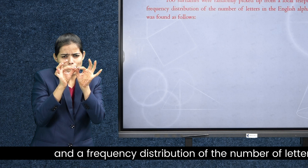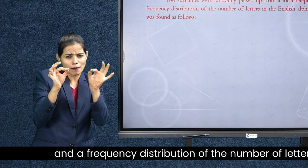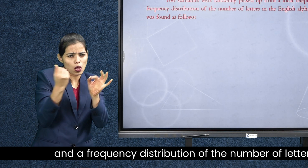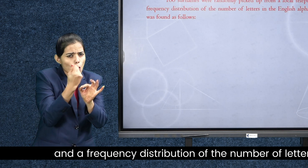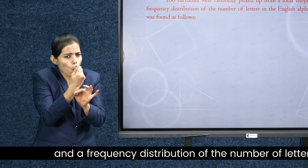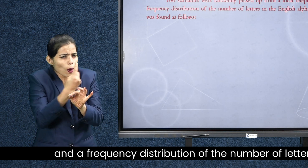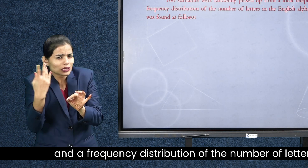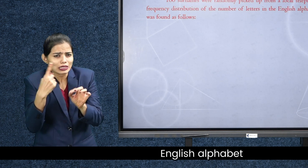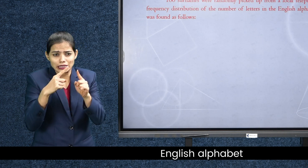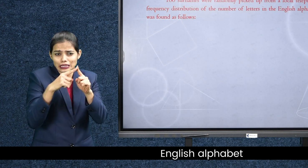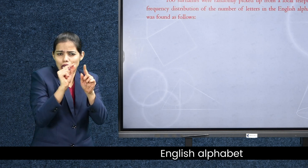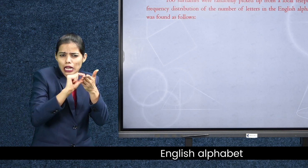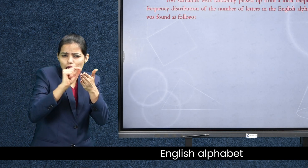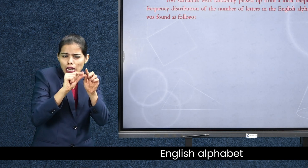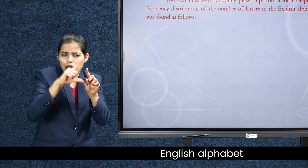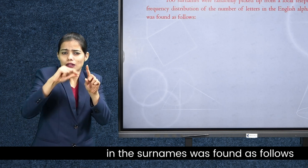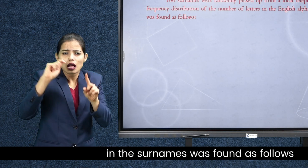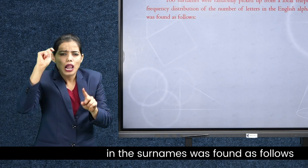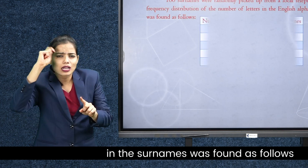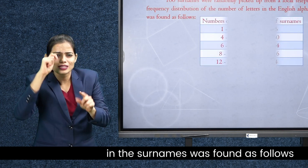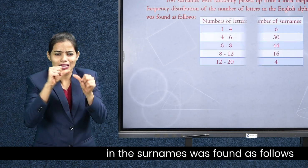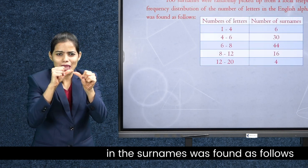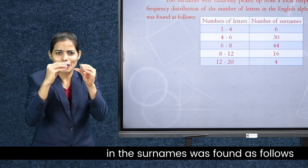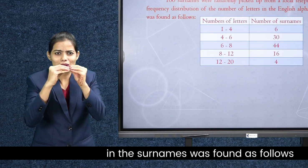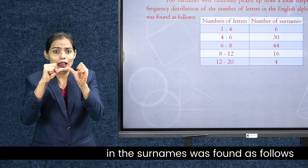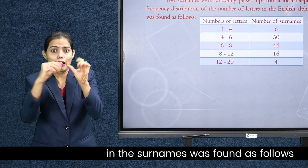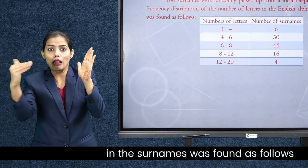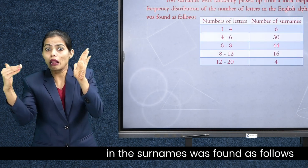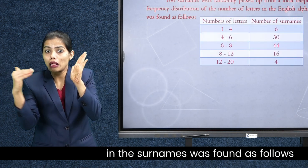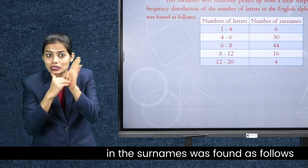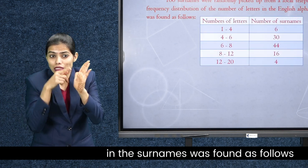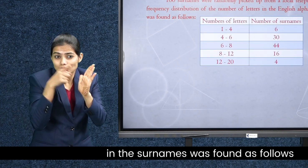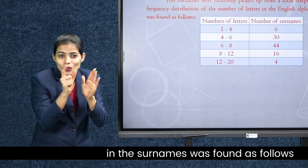of letters in the English alphabet in the surname was found as follows.